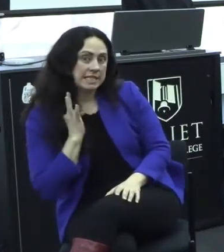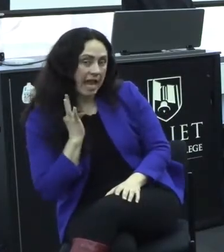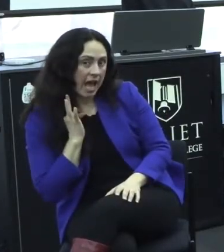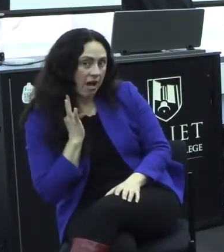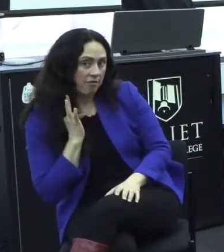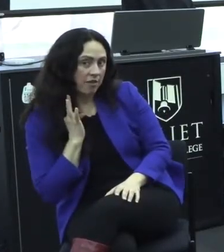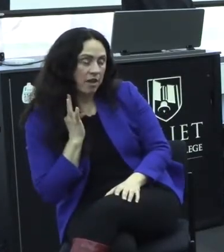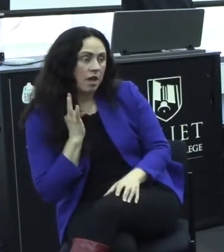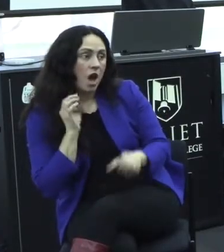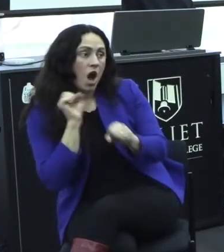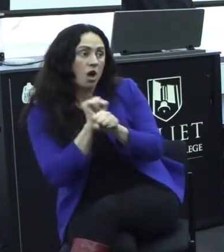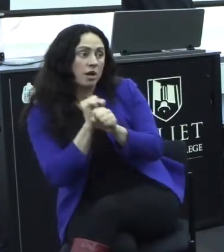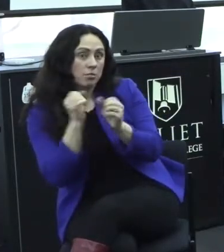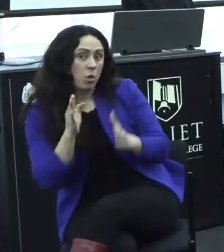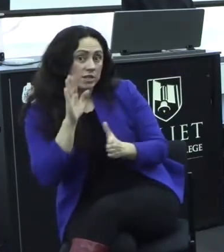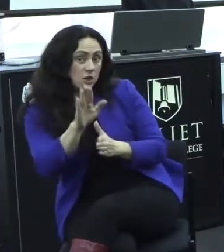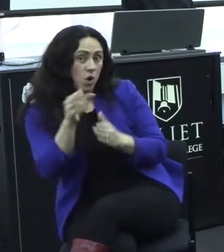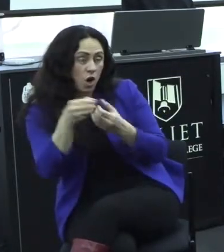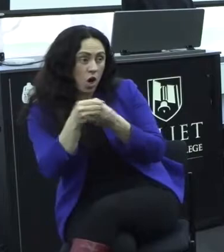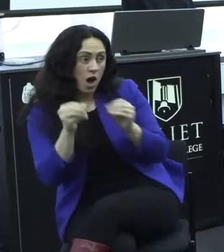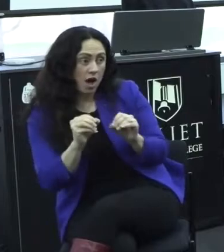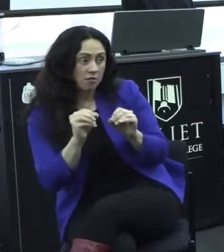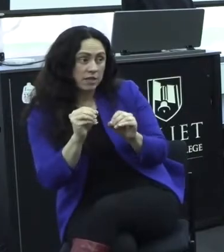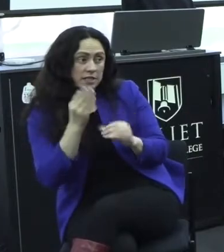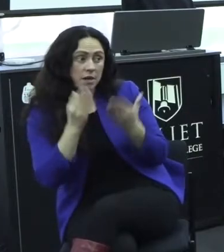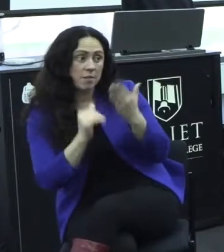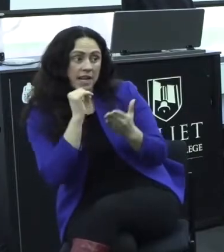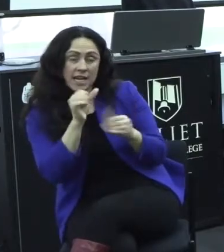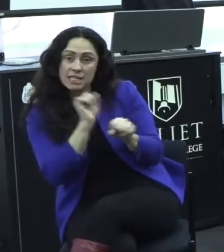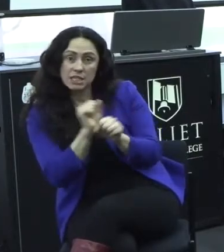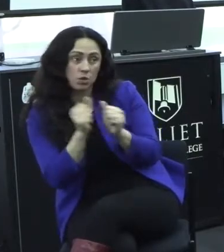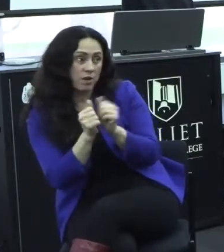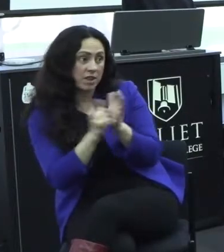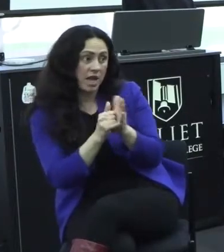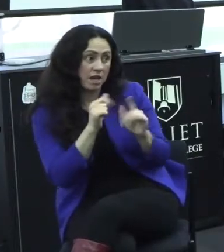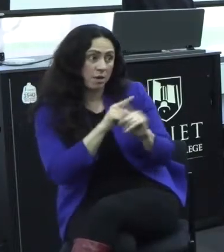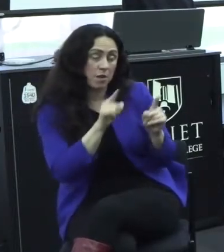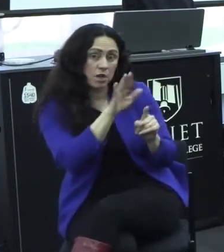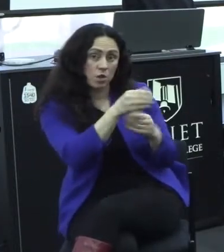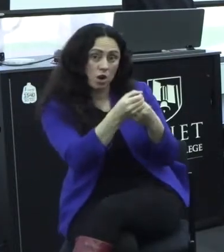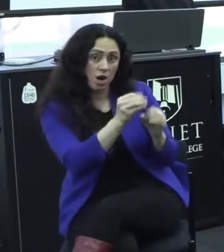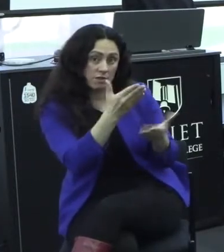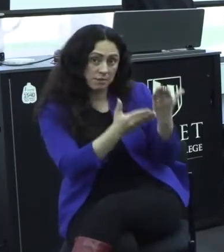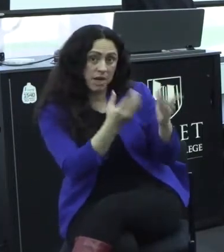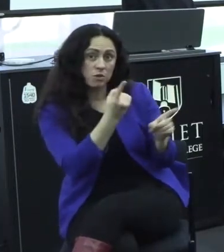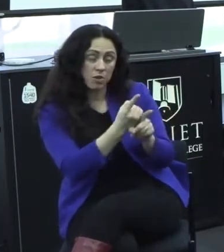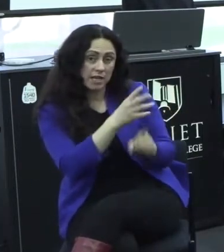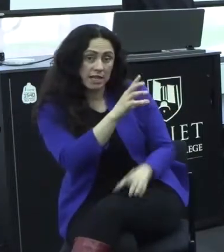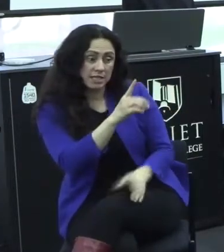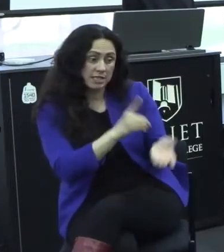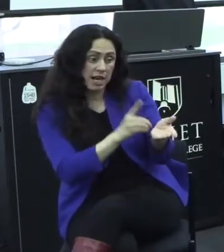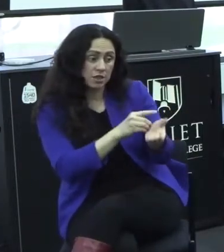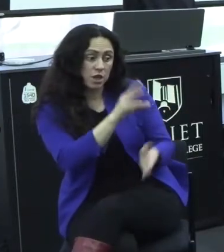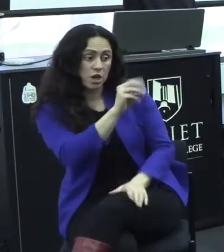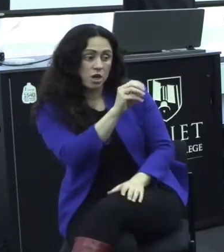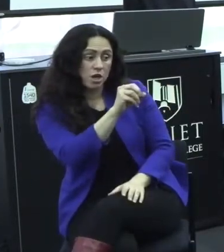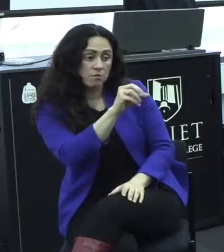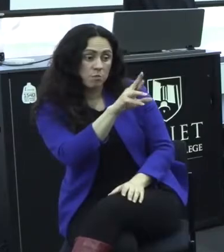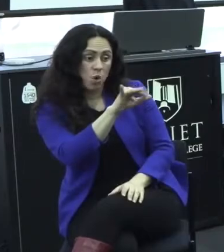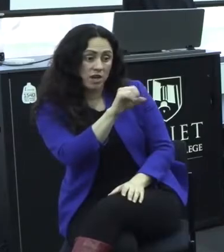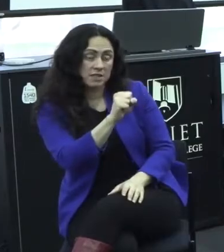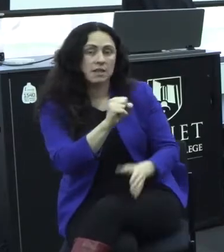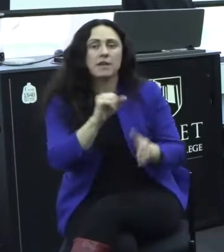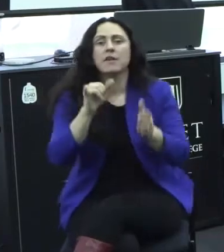employees? Because I know your office may not deal with that, but your office might have to. Actually, that usually goes through human